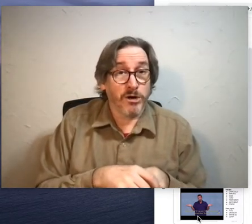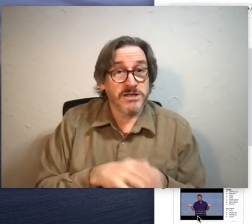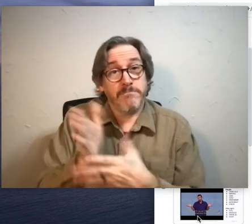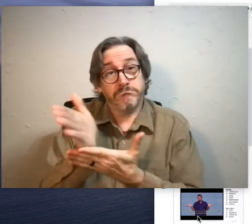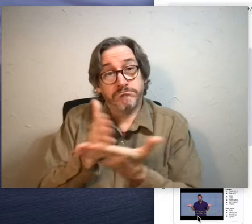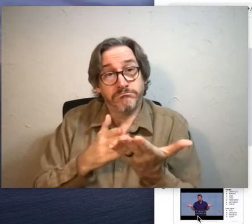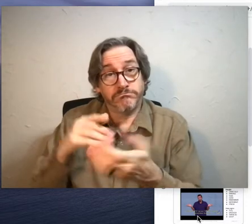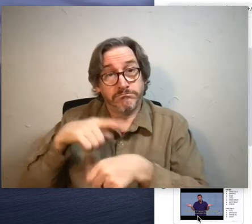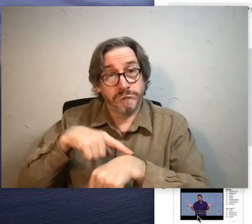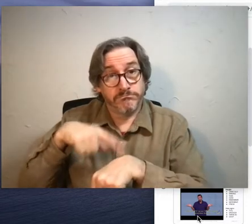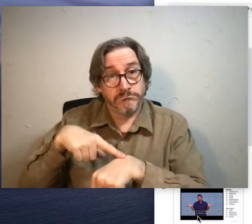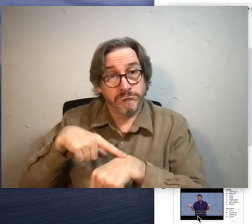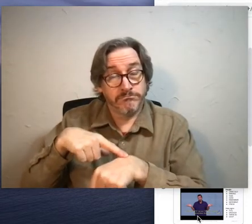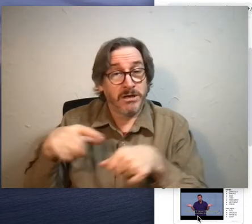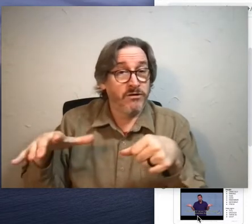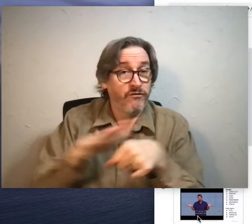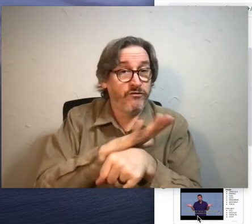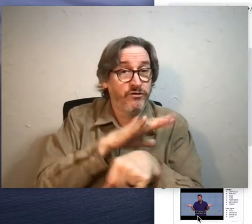Part-time,